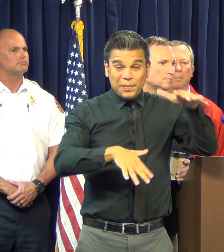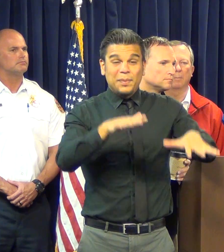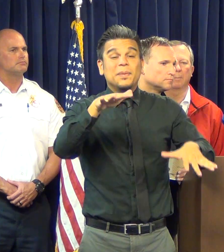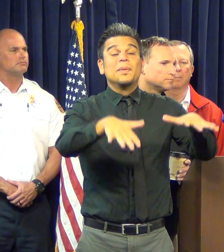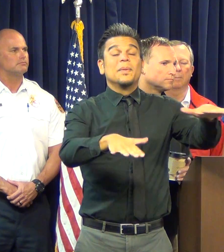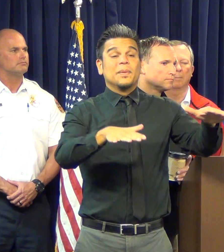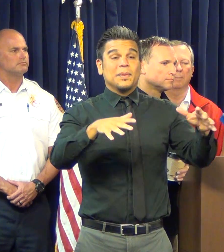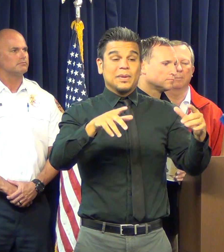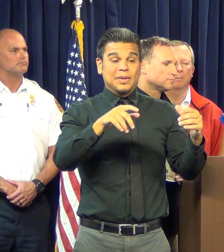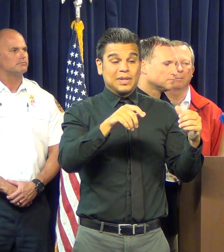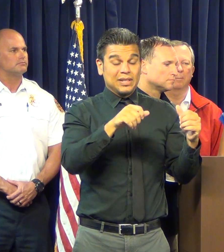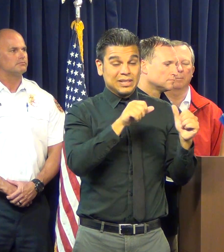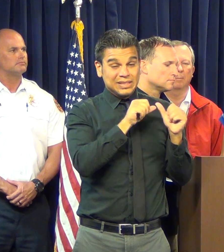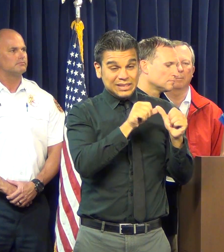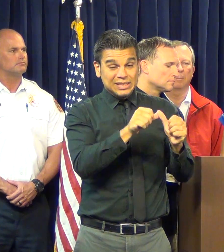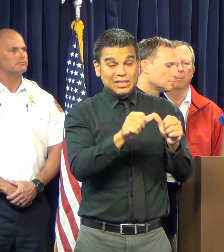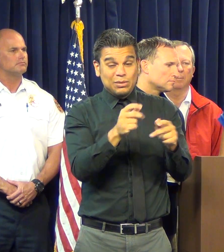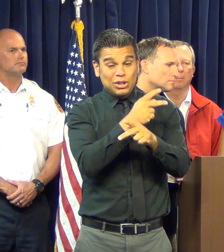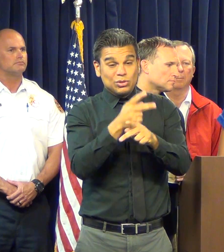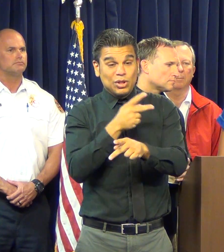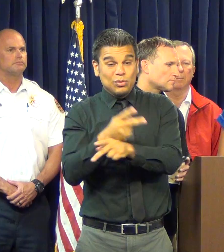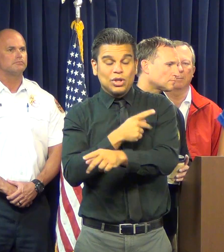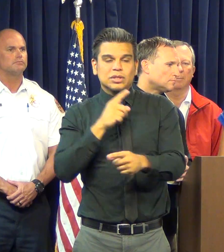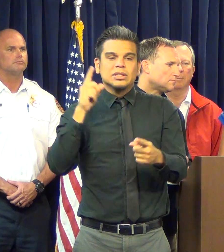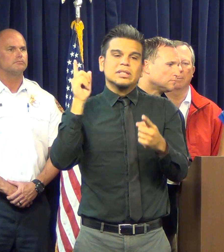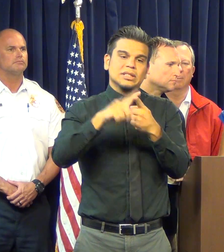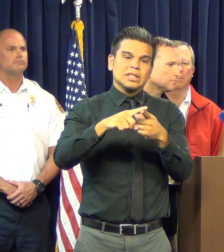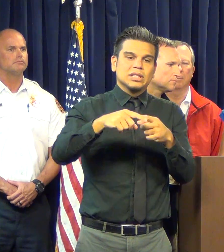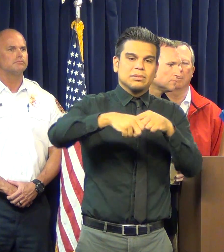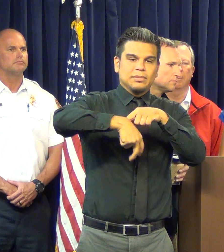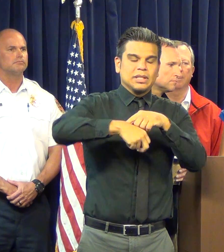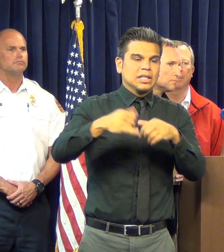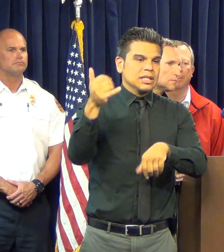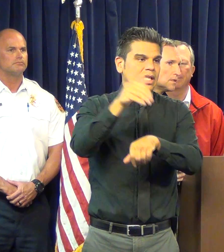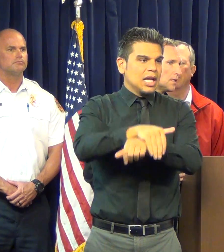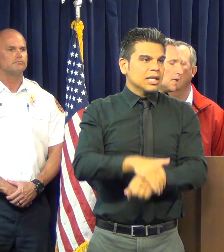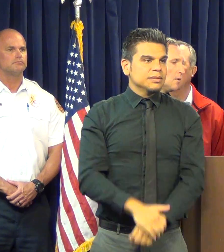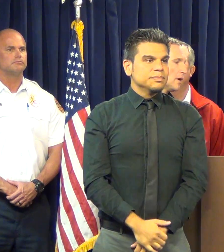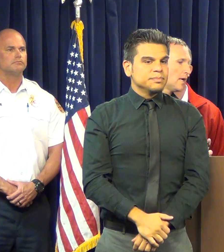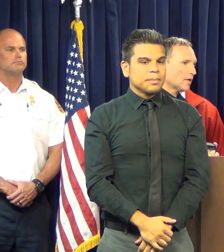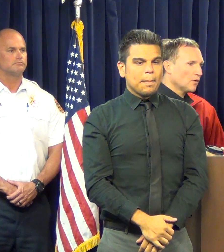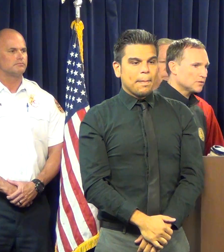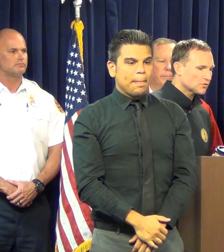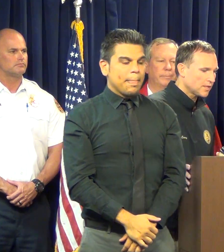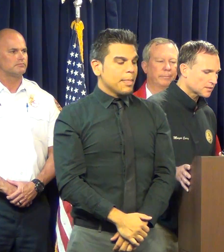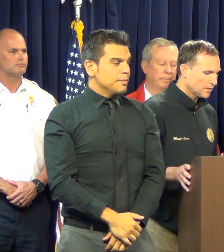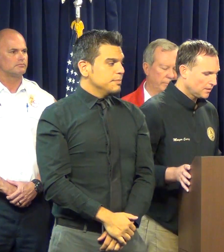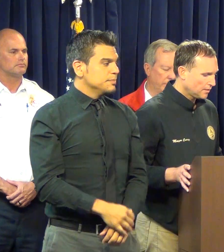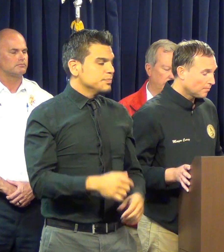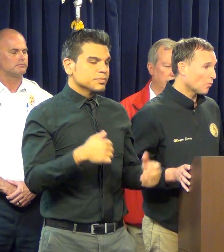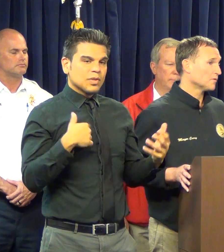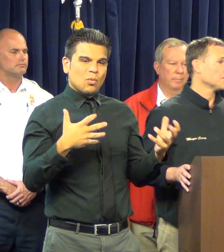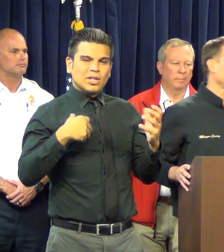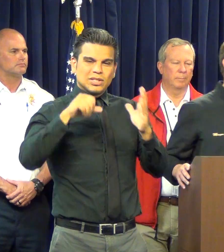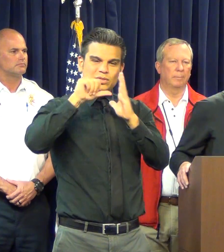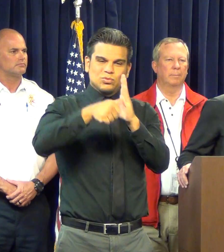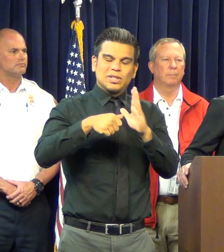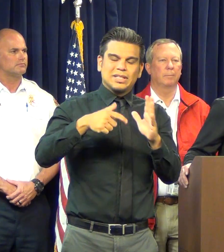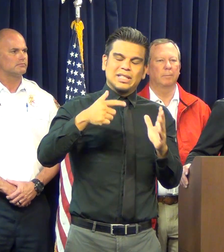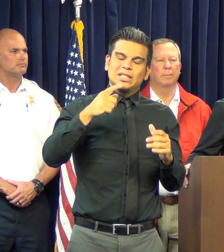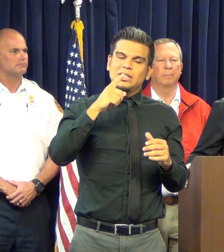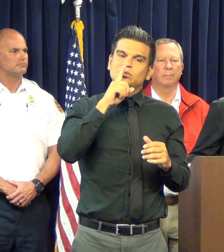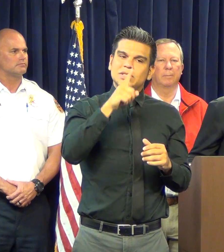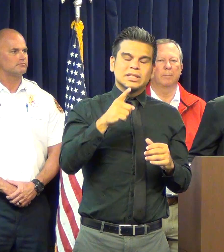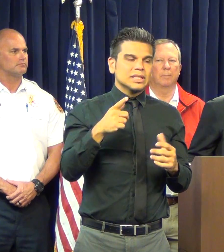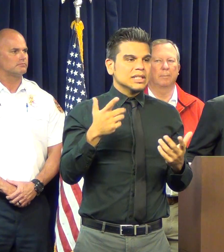tonight. But stay hunkered down until the all clear is given by emergency response officials. I want to echo and stress the importance of that. No